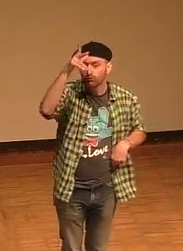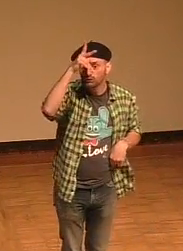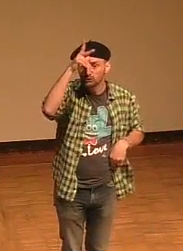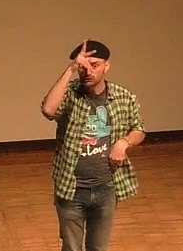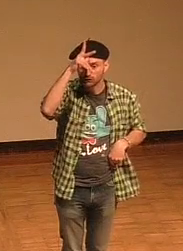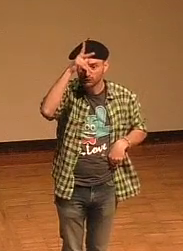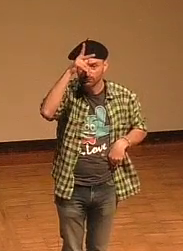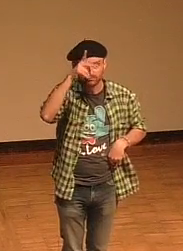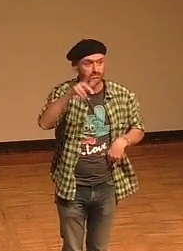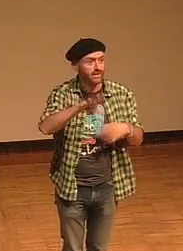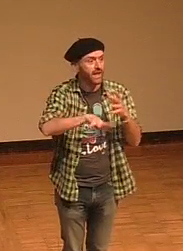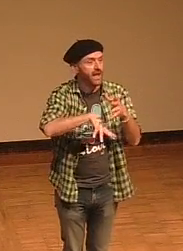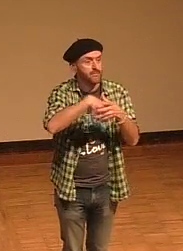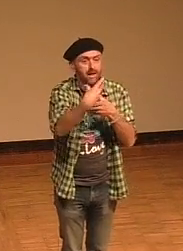So with the rooster